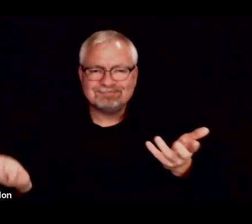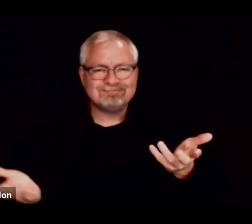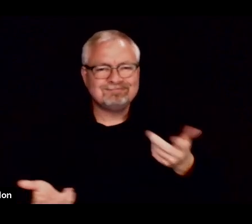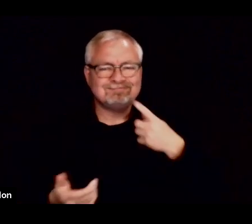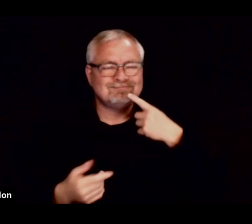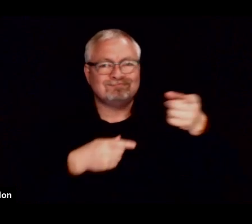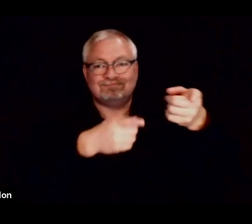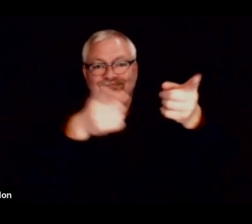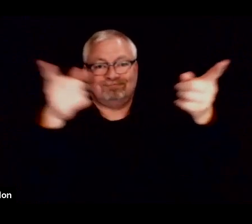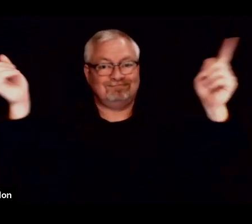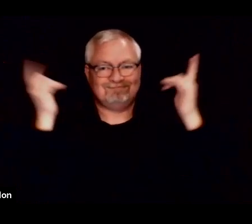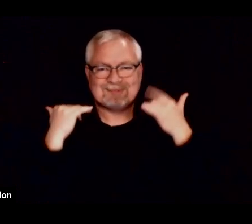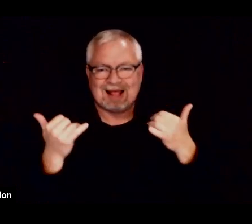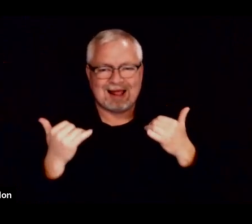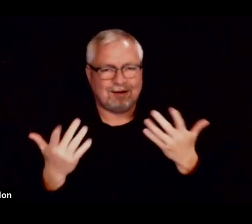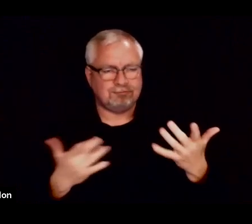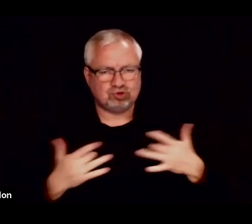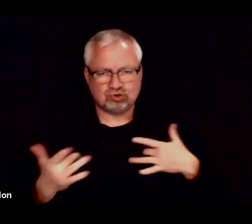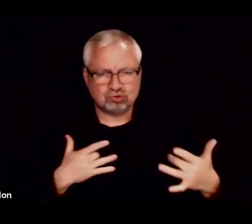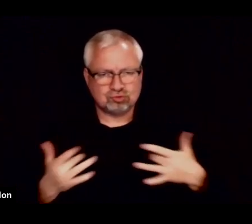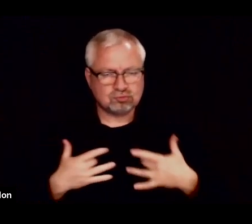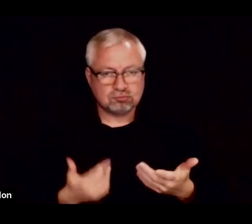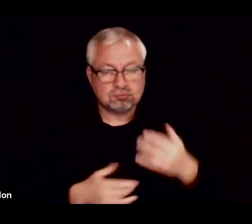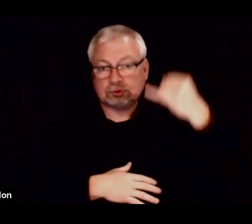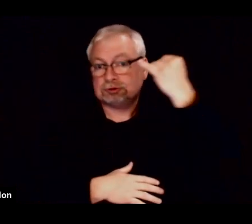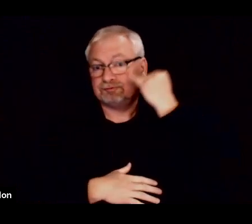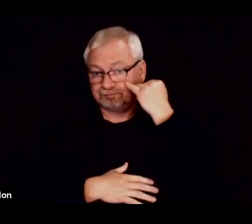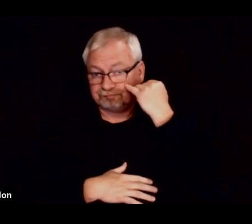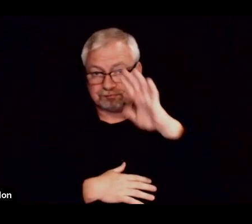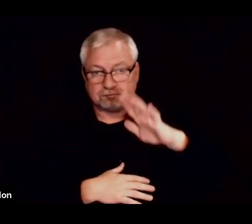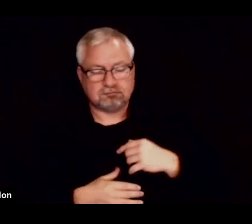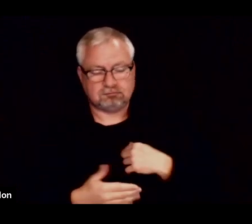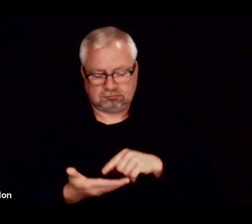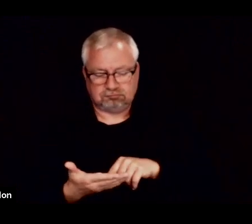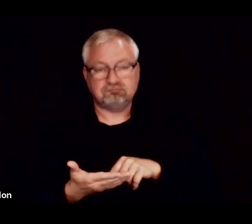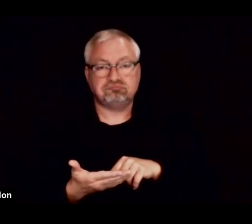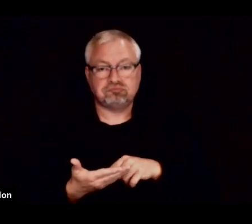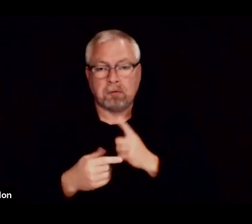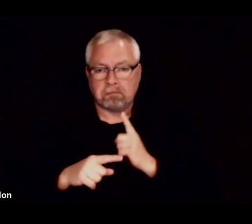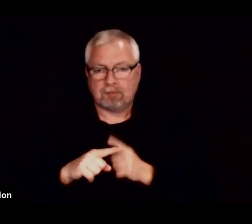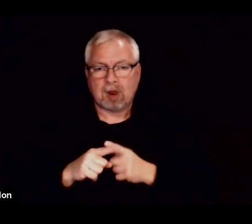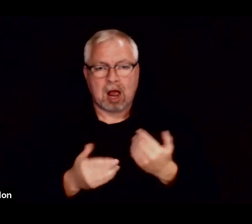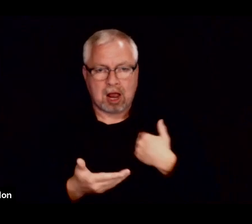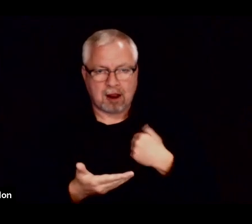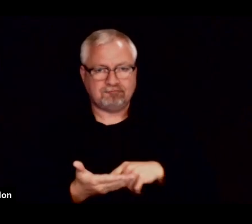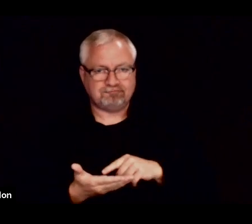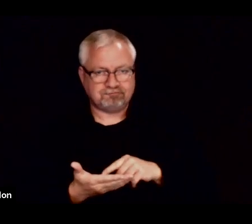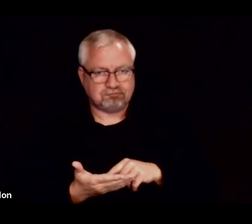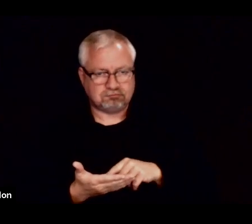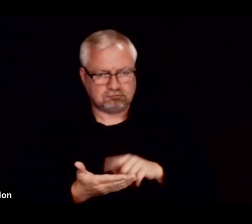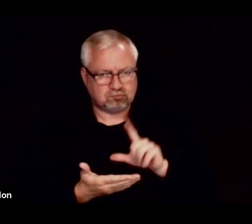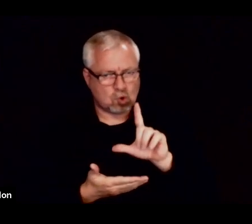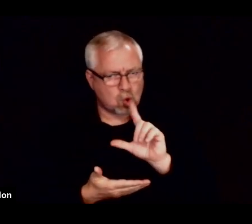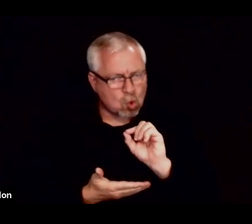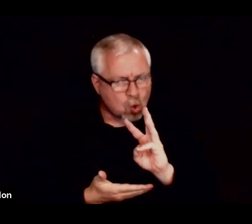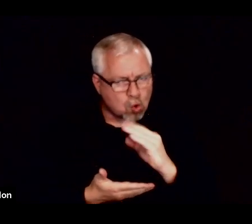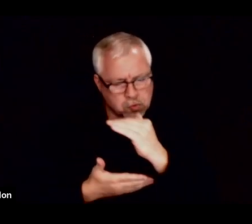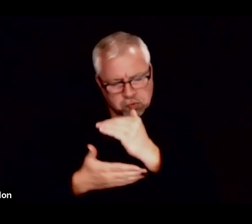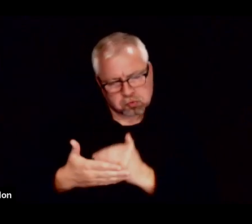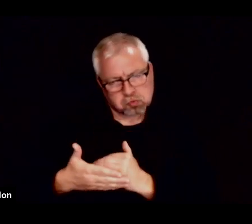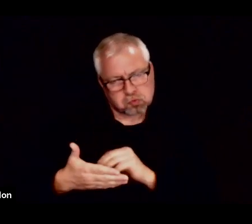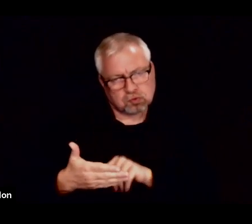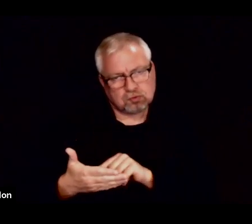is low that the positive predictive value will not be so good. In